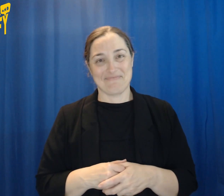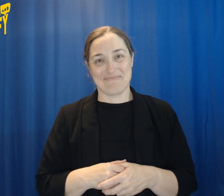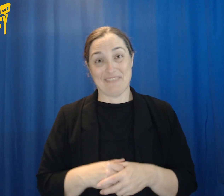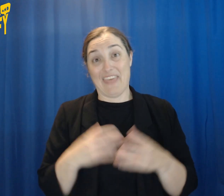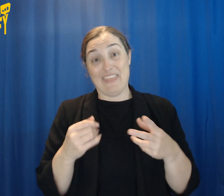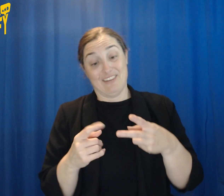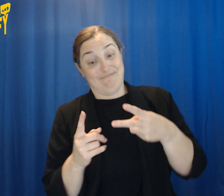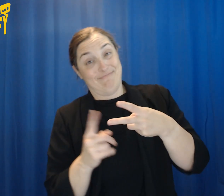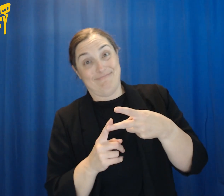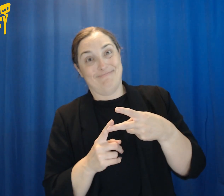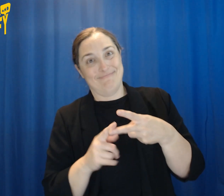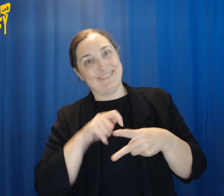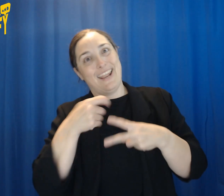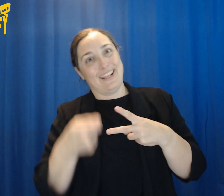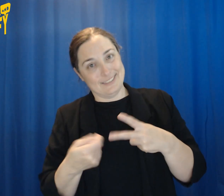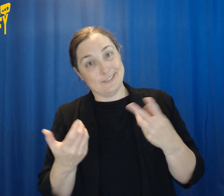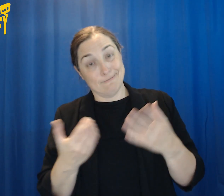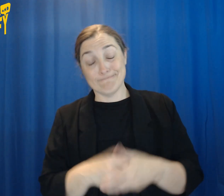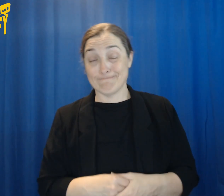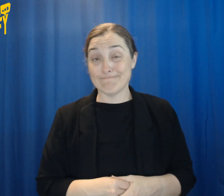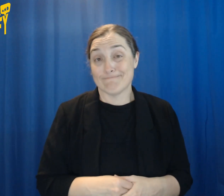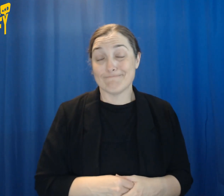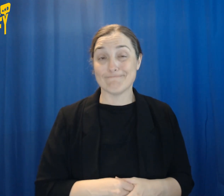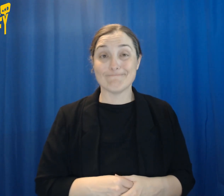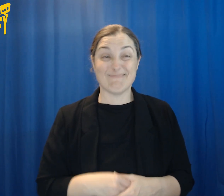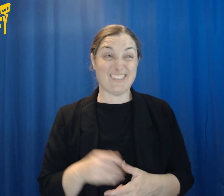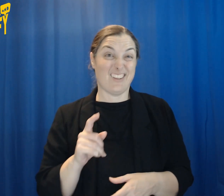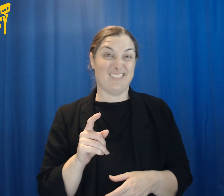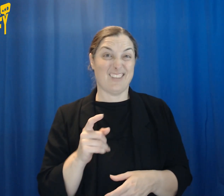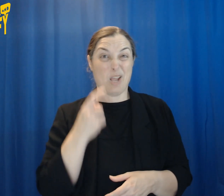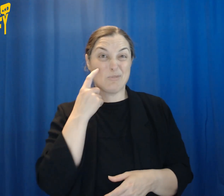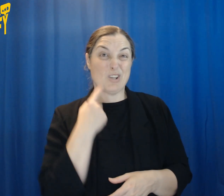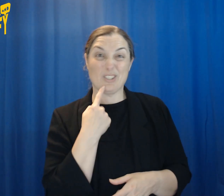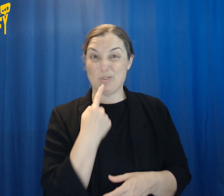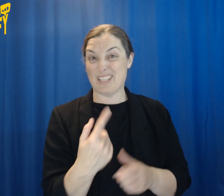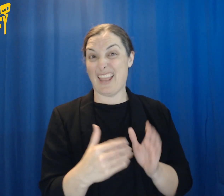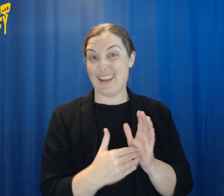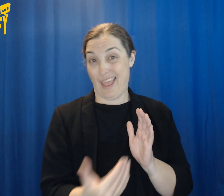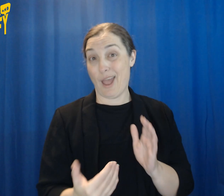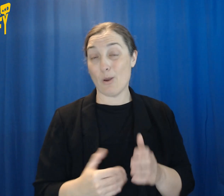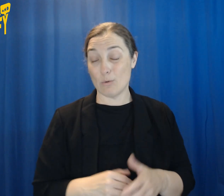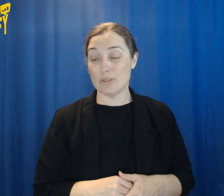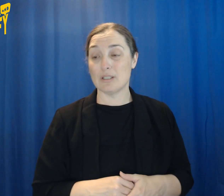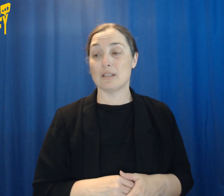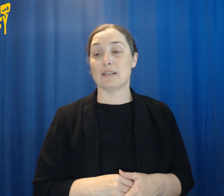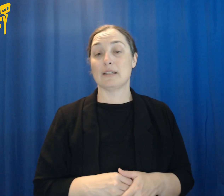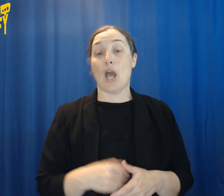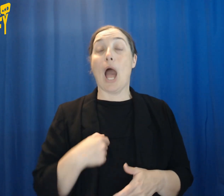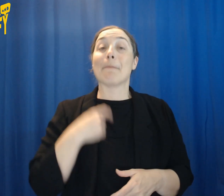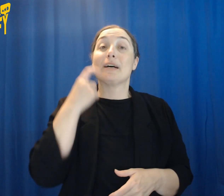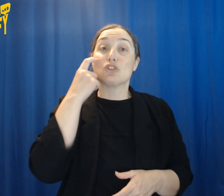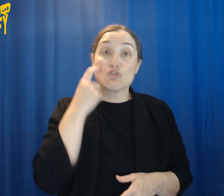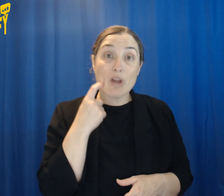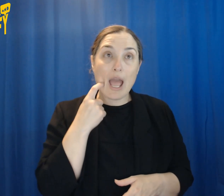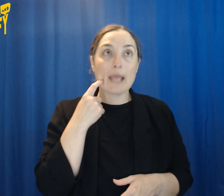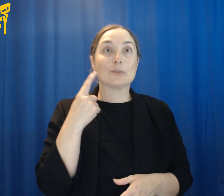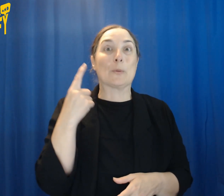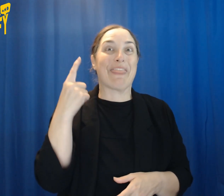other project. So I guess that's what I'm trying to say to you now, is that I'm trying to think about my next